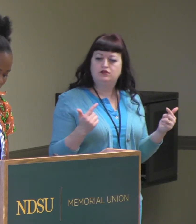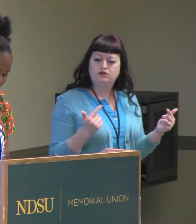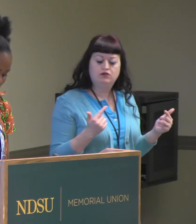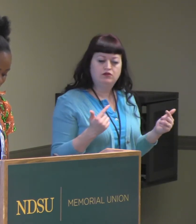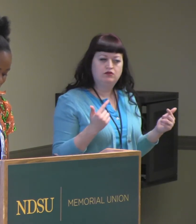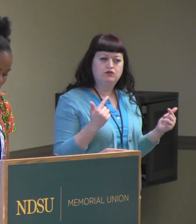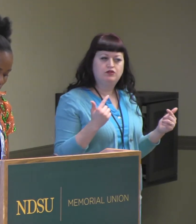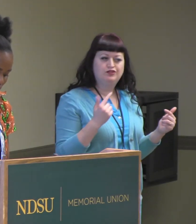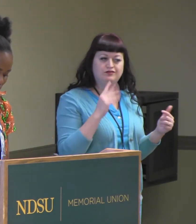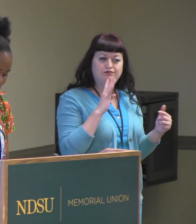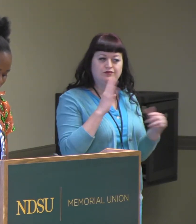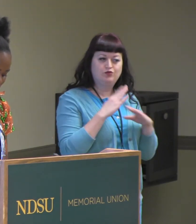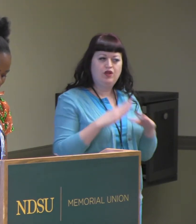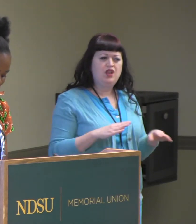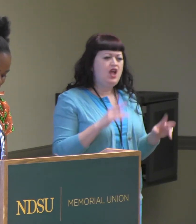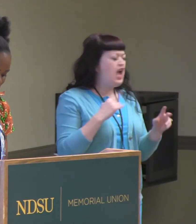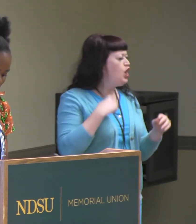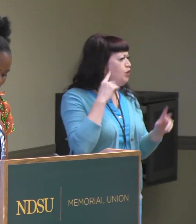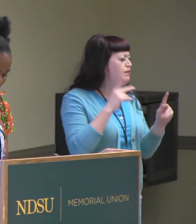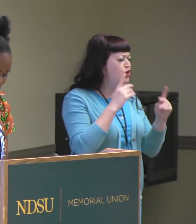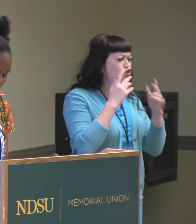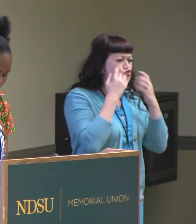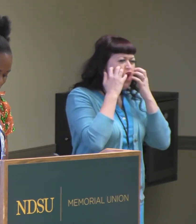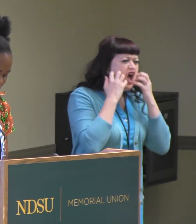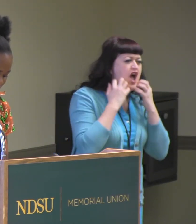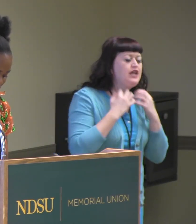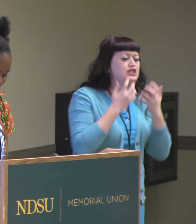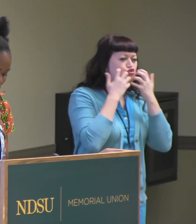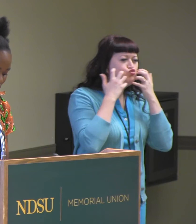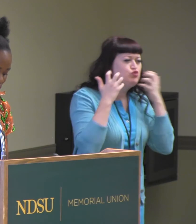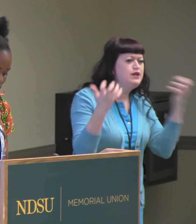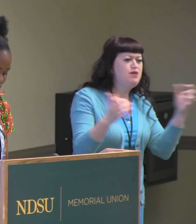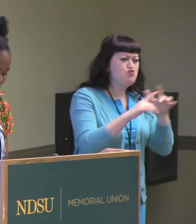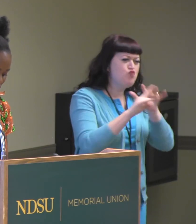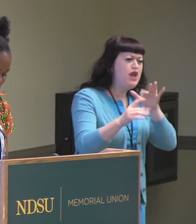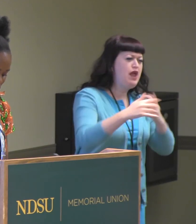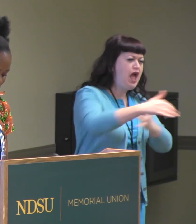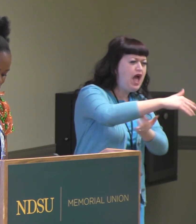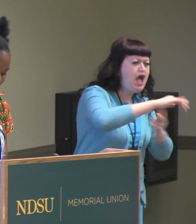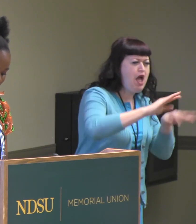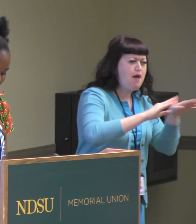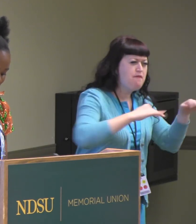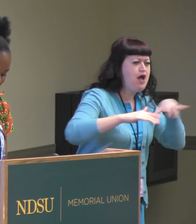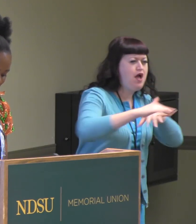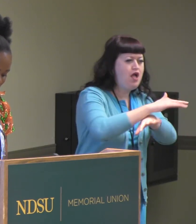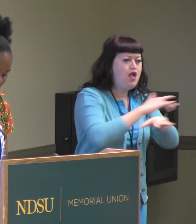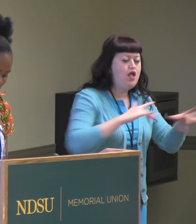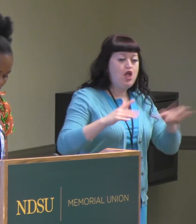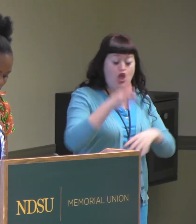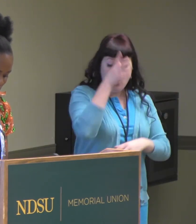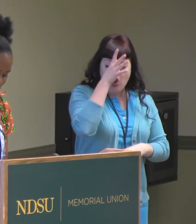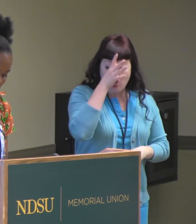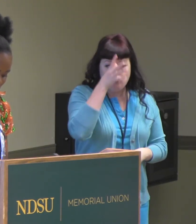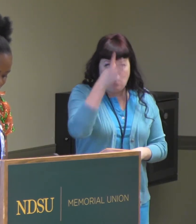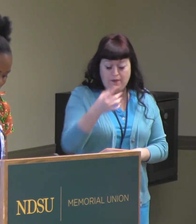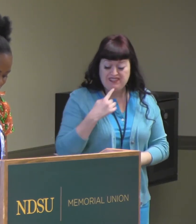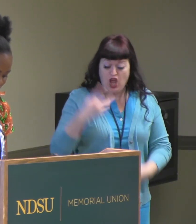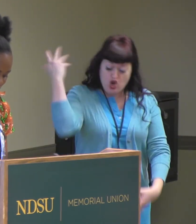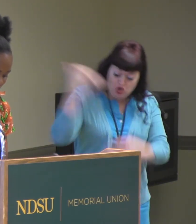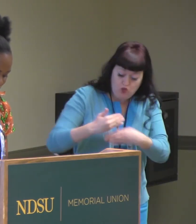shouted. People are crying, screaming, and running. Close the windows, do it quick, my grandfather said